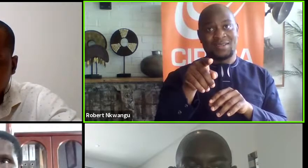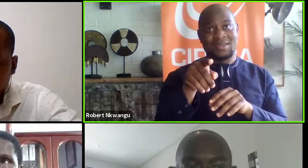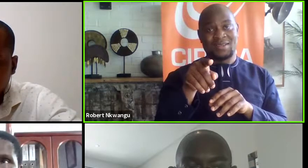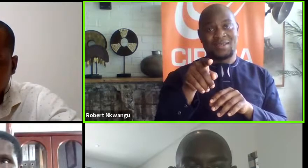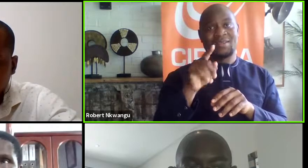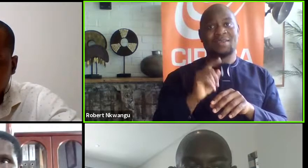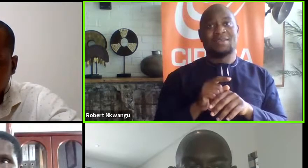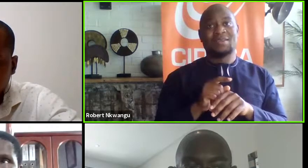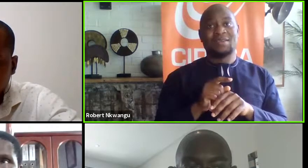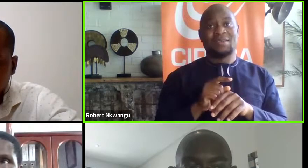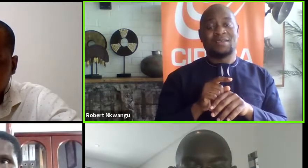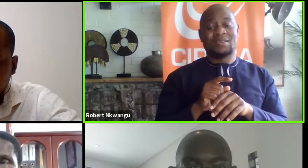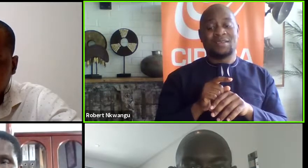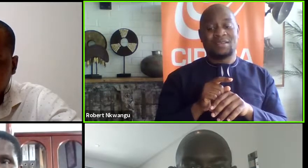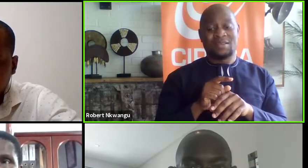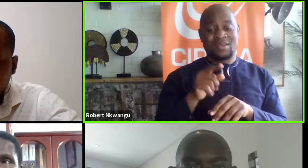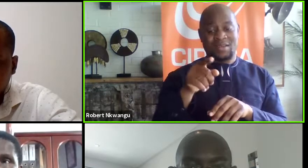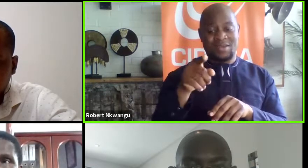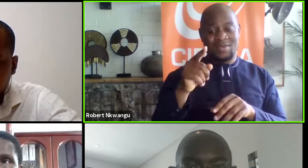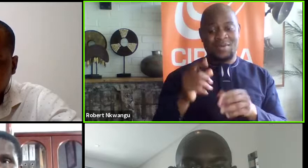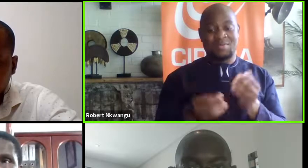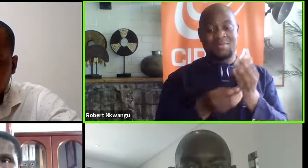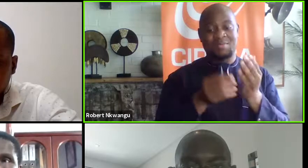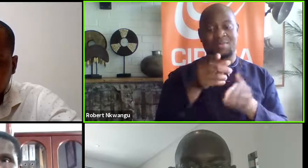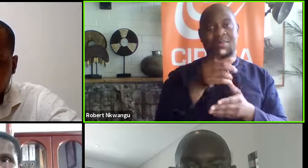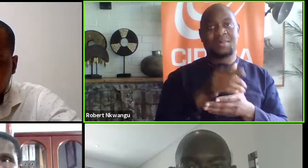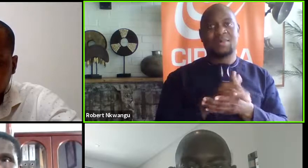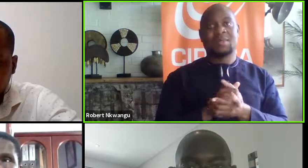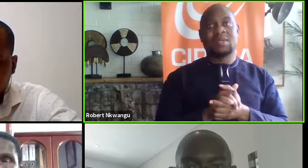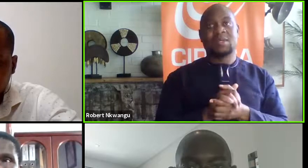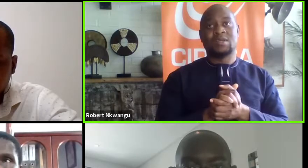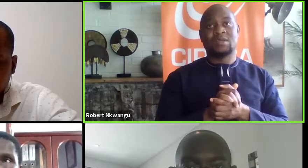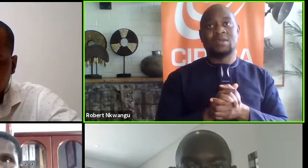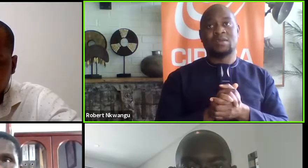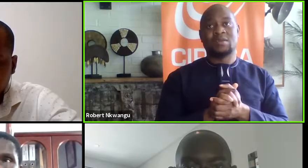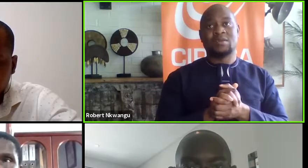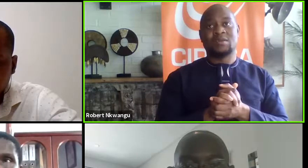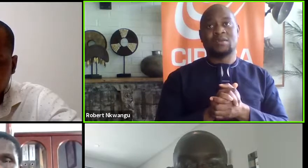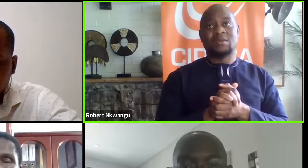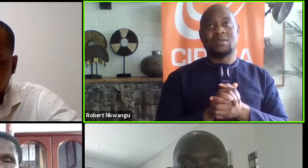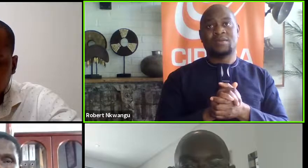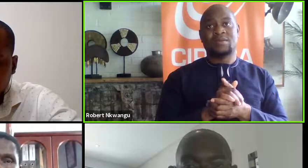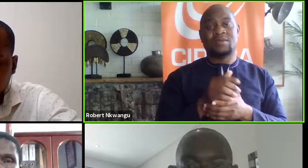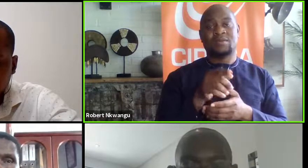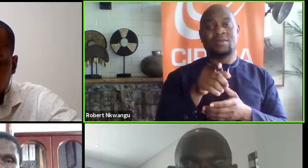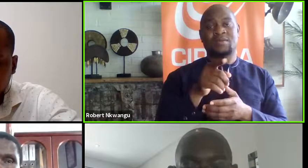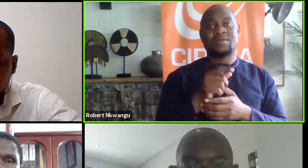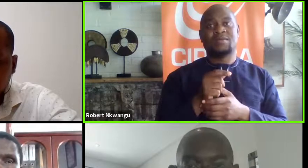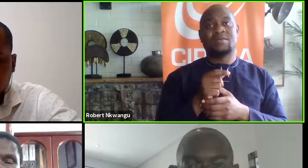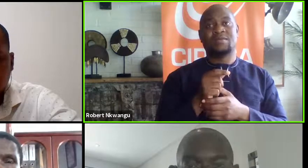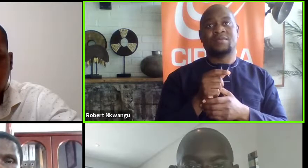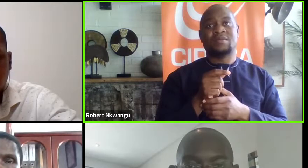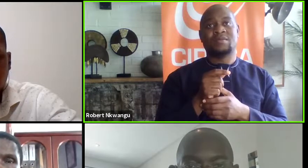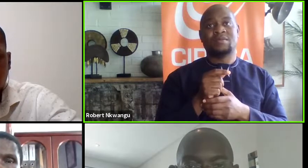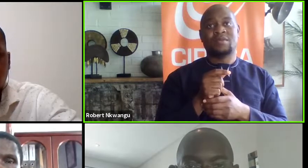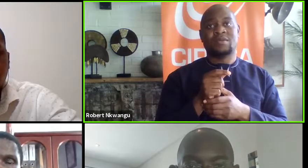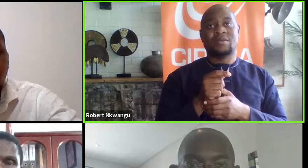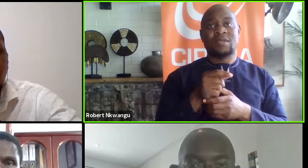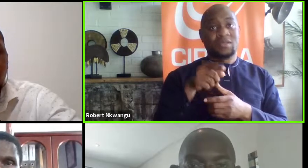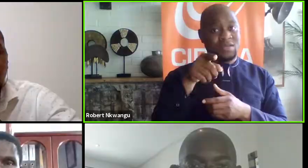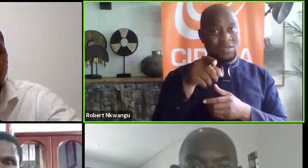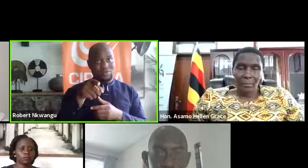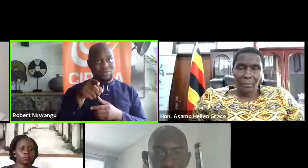I believe so. That would be very, very important. And that's something I can put for Brenda right now.